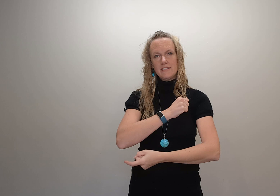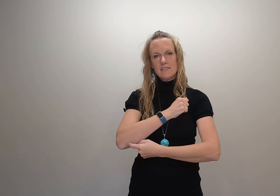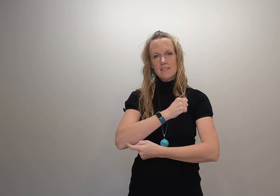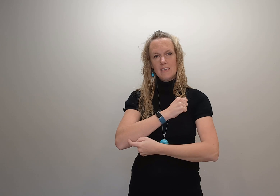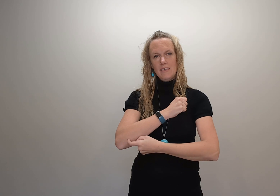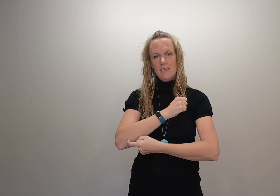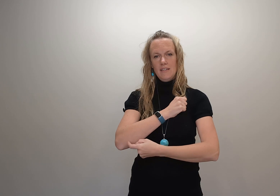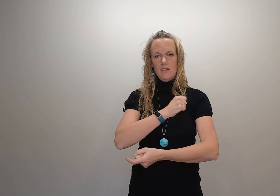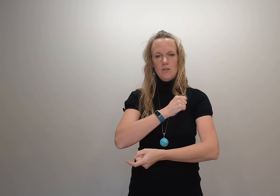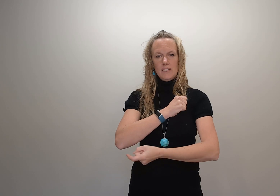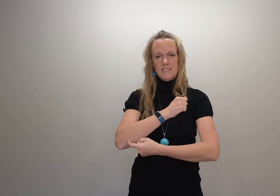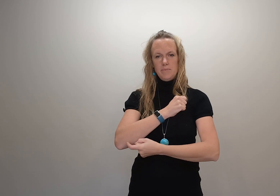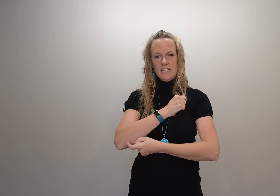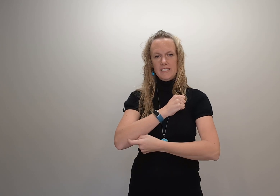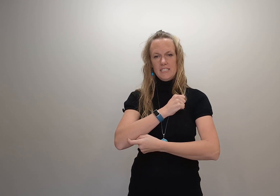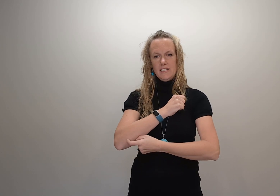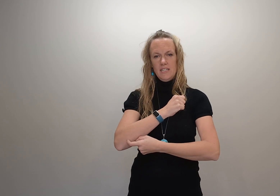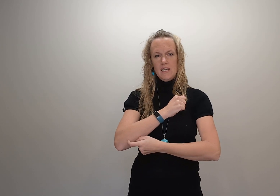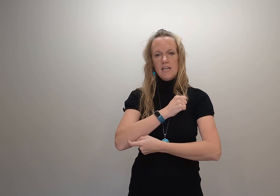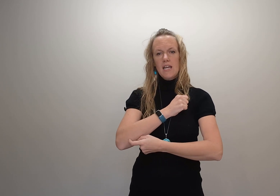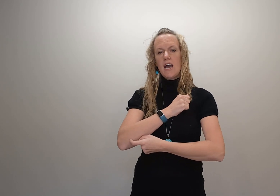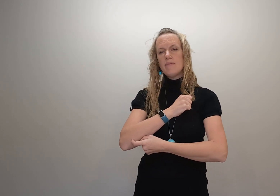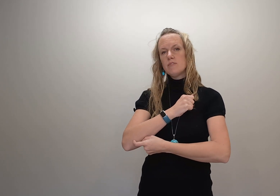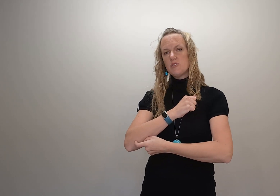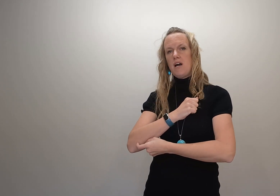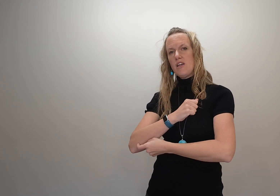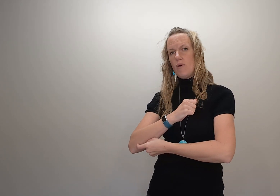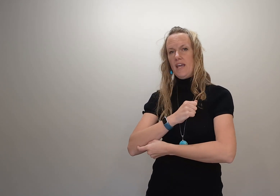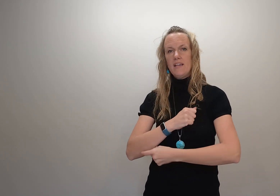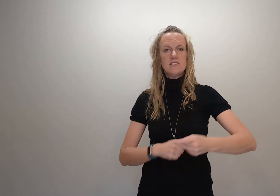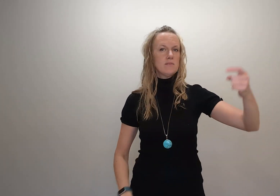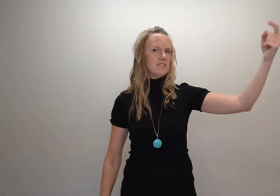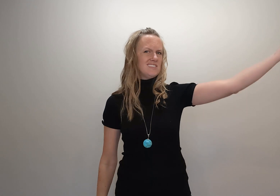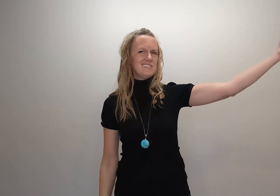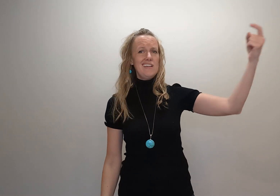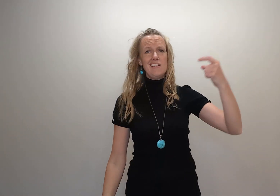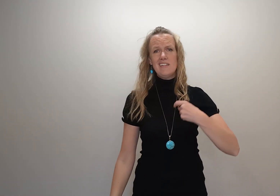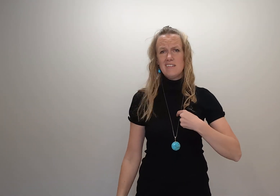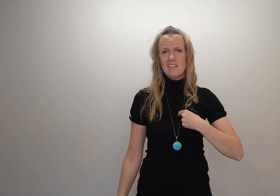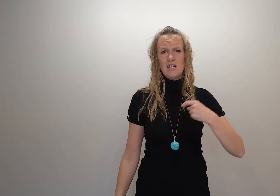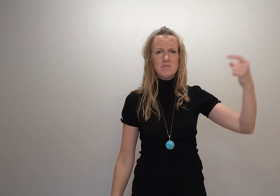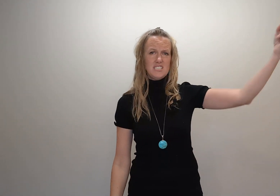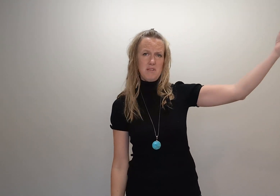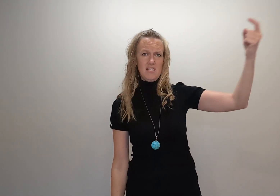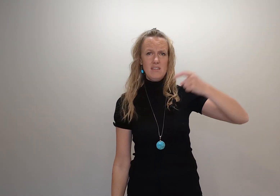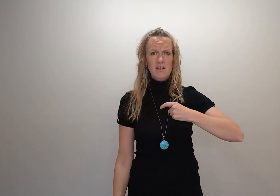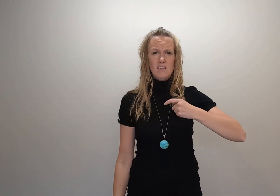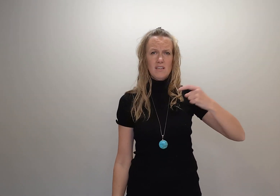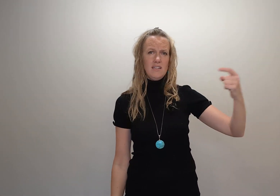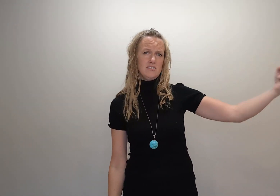twice. Okay? When temptation comes my way. So we're going to just say, it comes to me. Okay, so